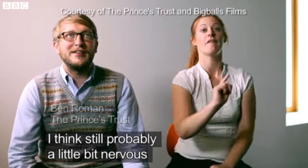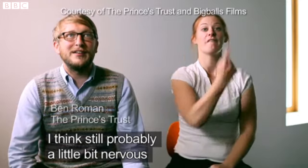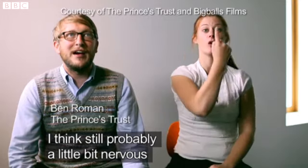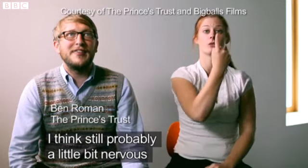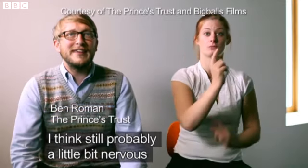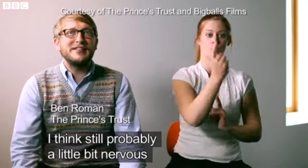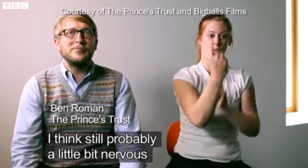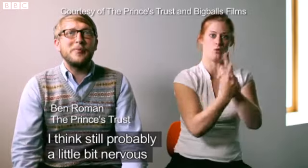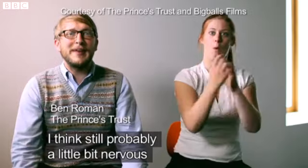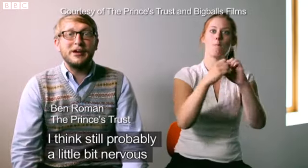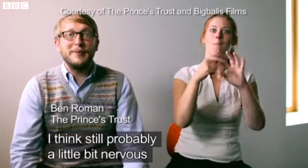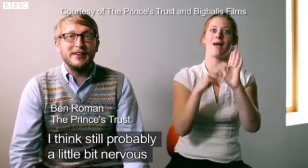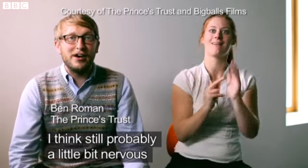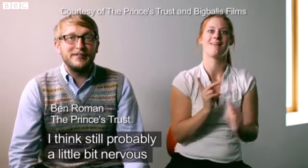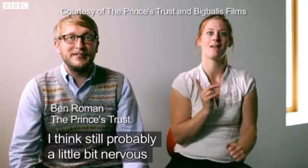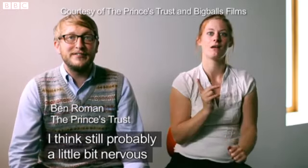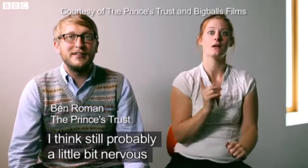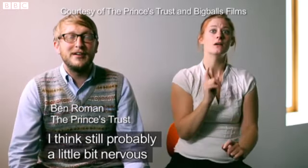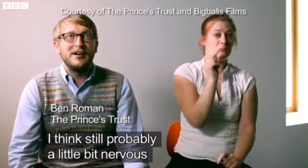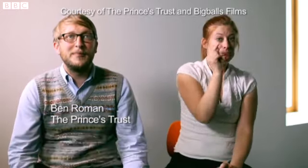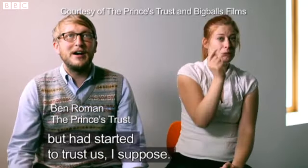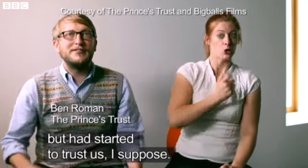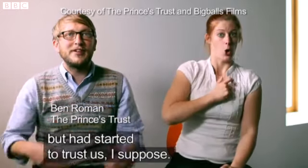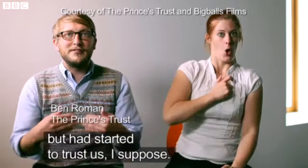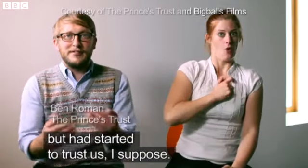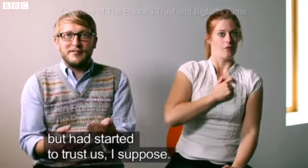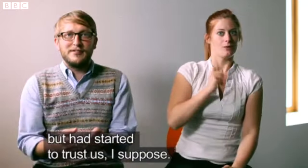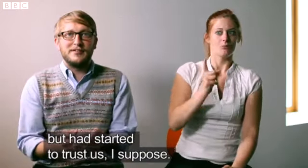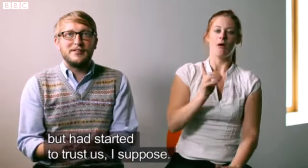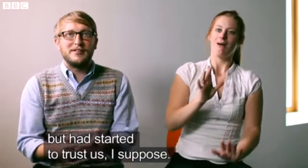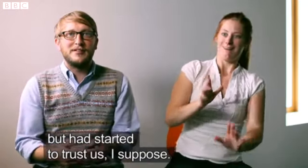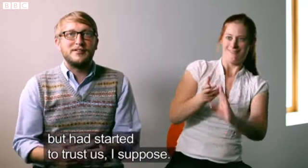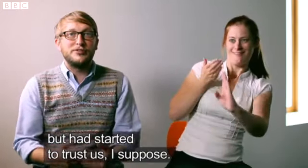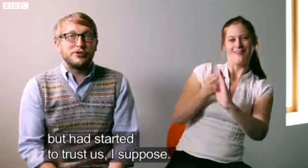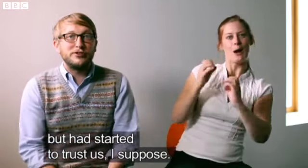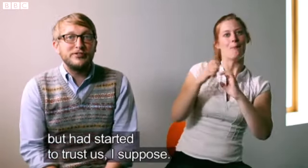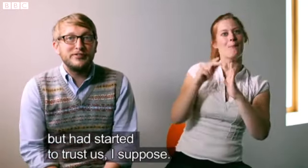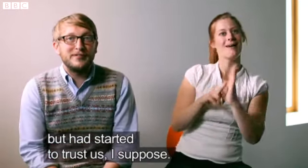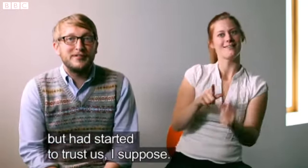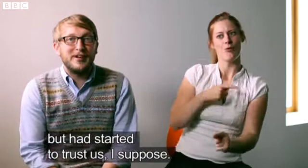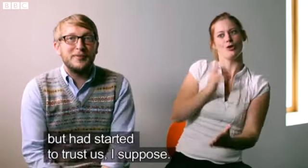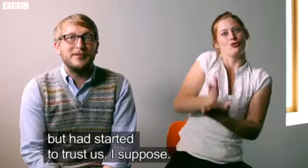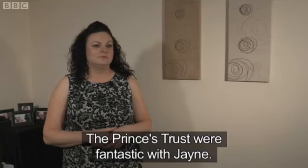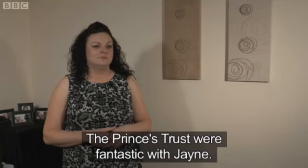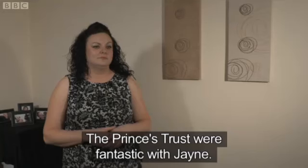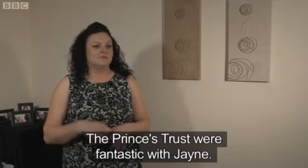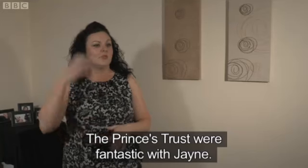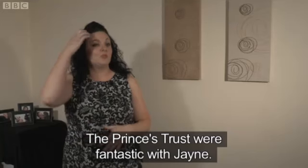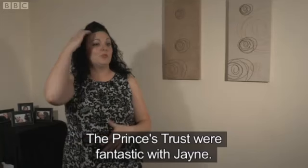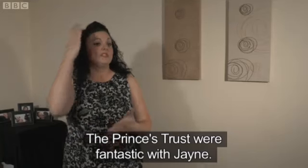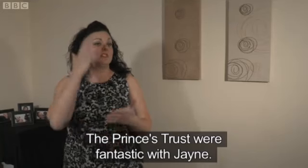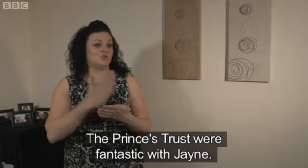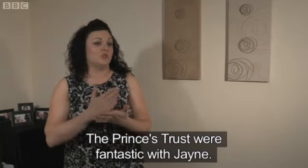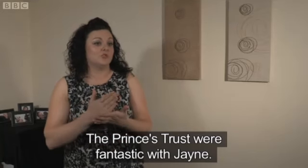I think still probably a little bit nervous, but had started to trust us, I suppose. Prince's Trust